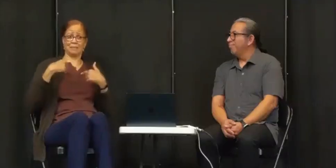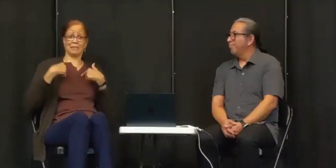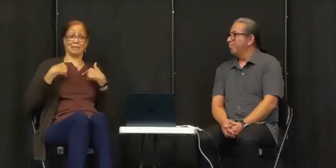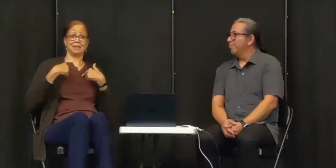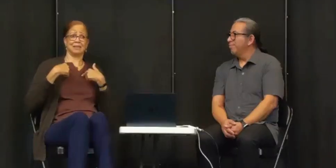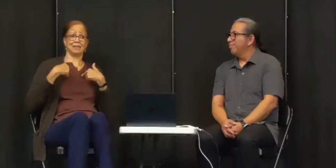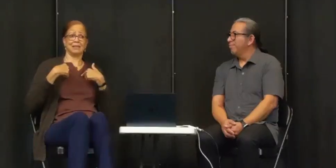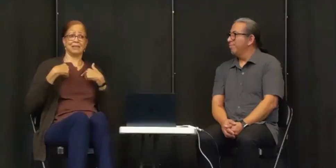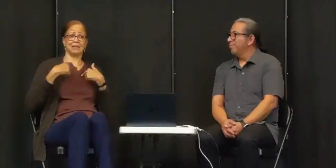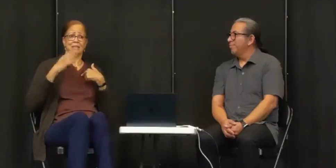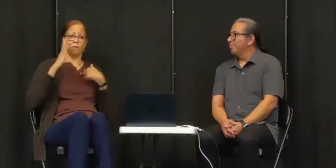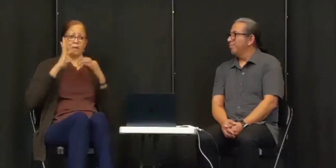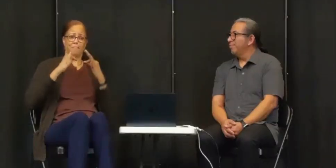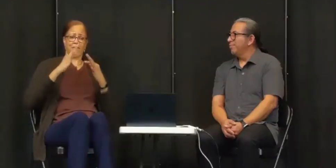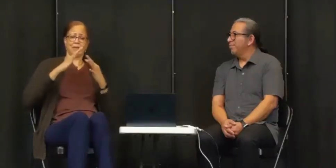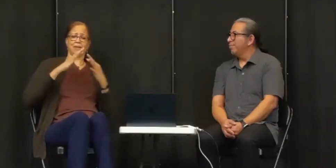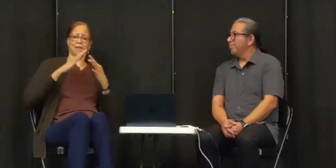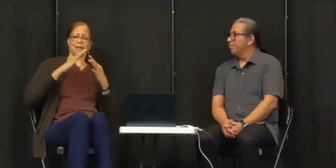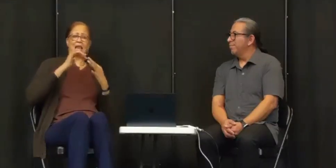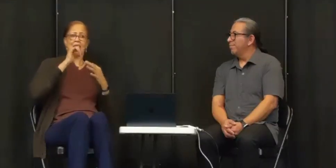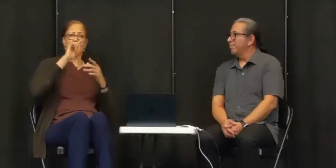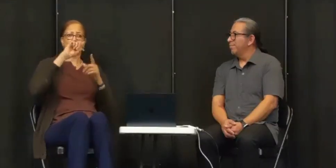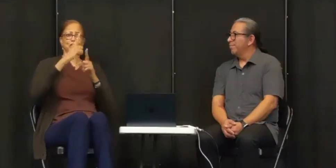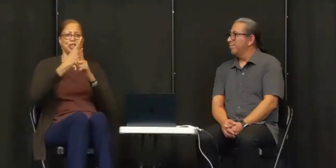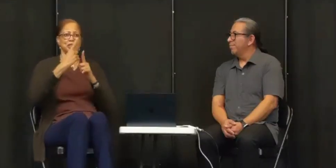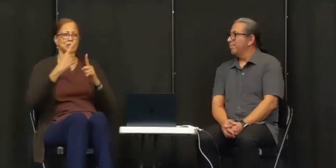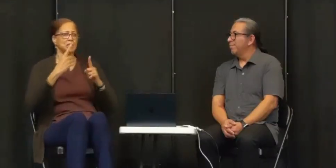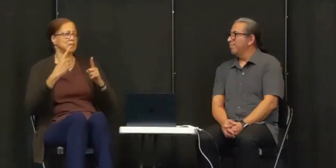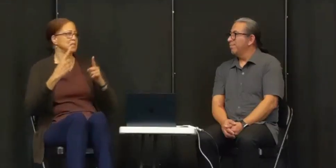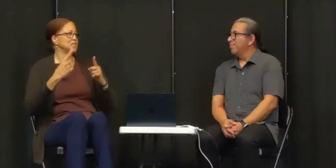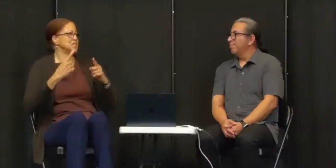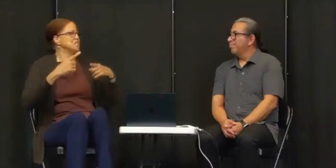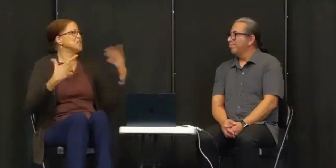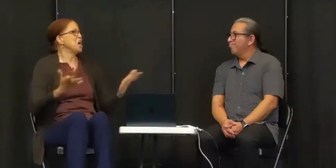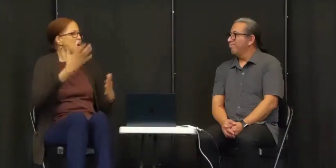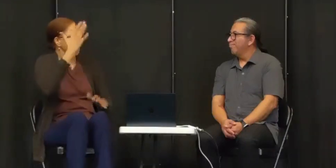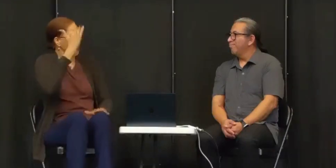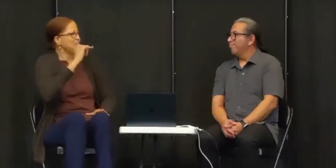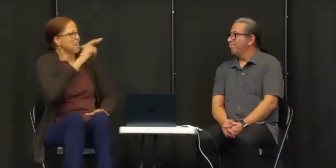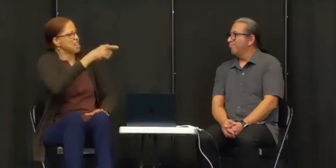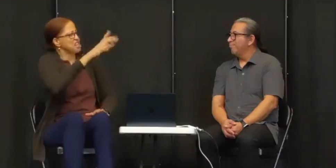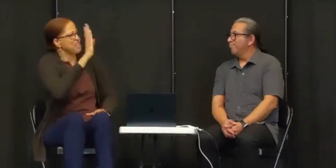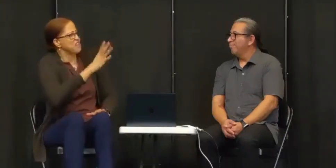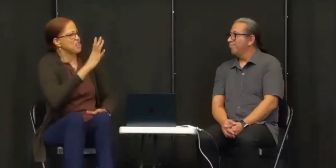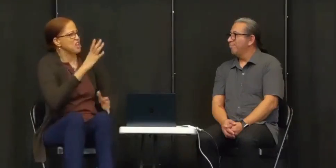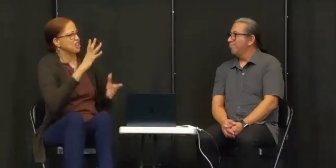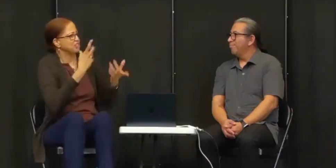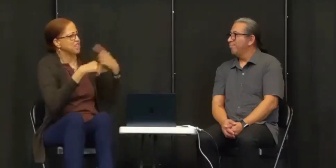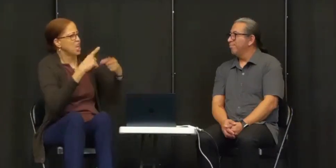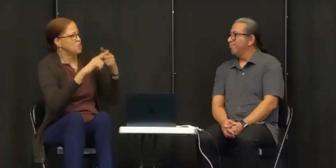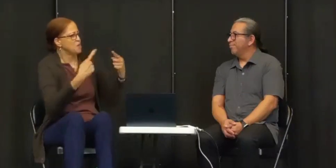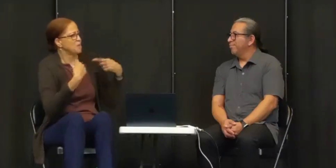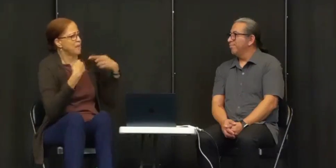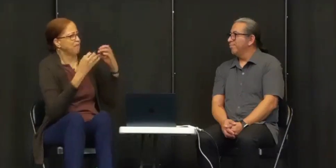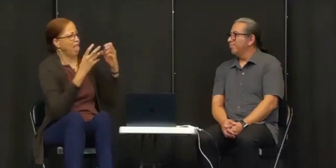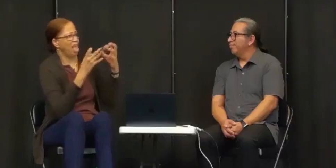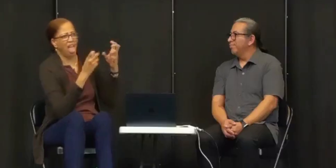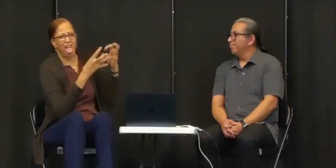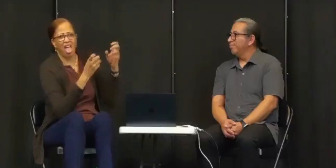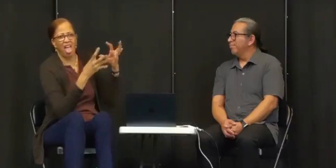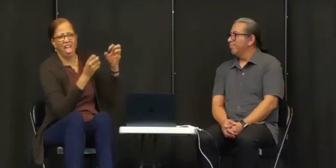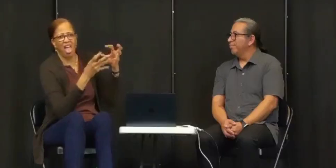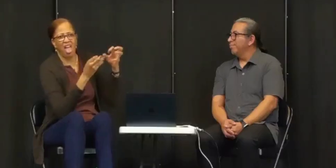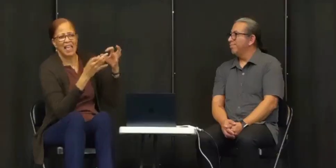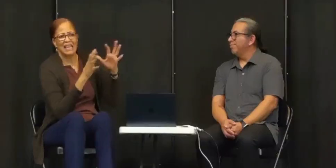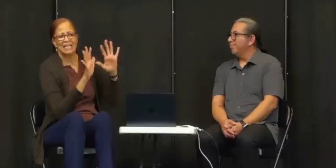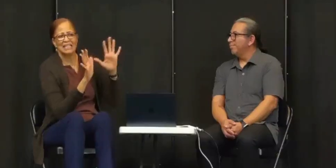doing when you see each other in person? You know, the family is not gonna feel connected to you. Instead of being like,